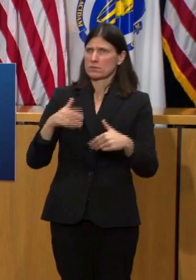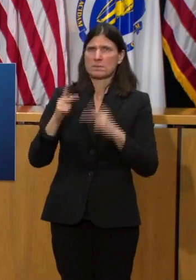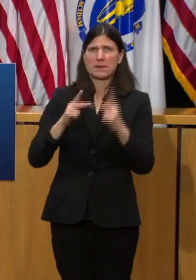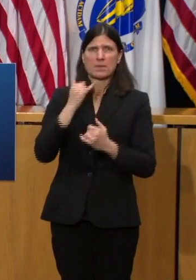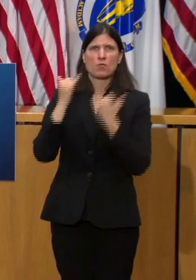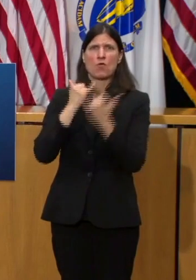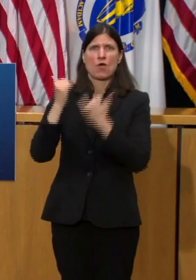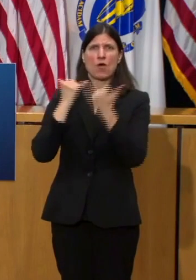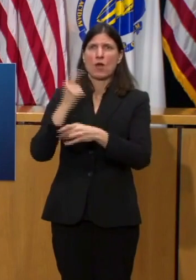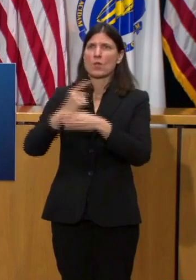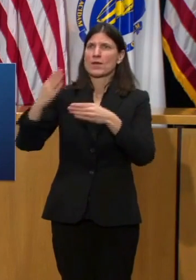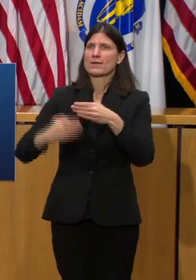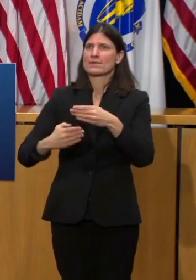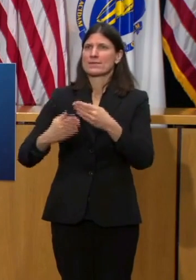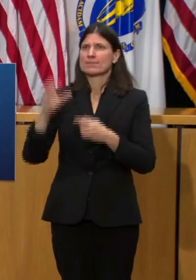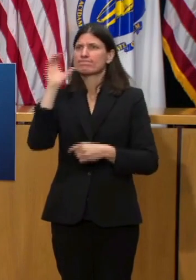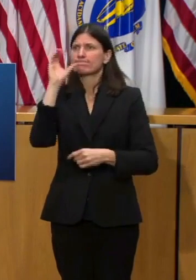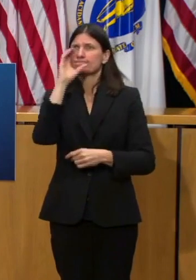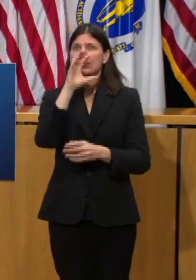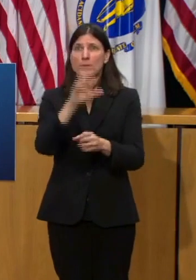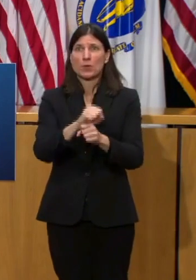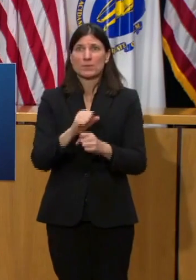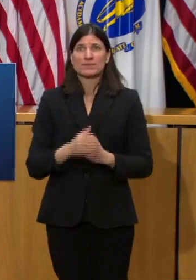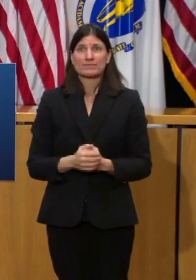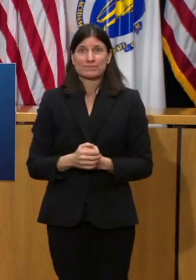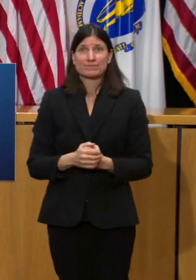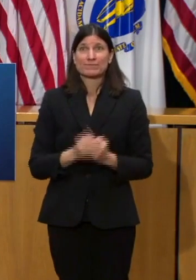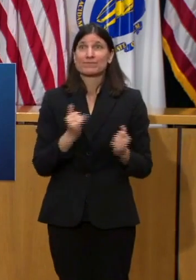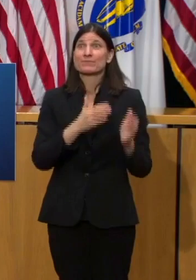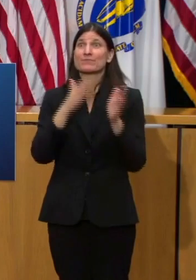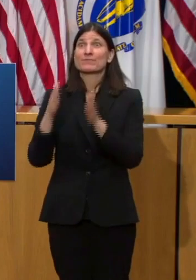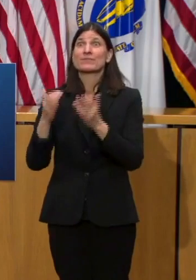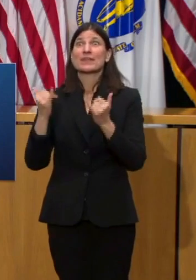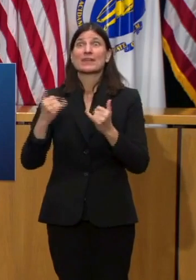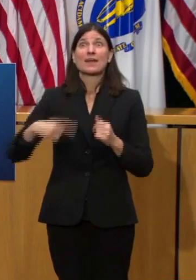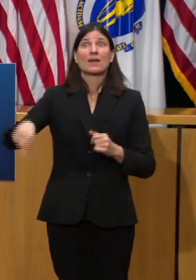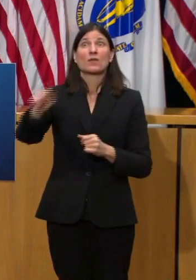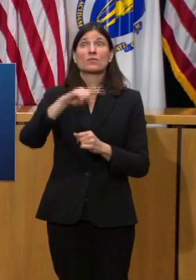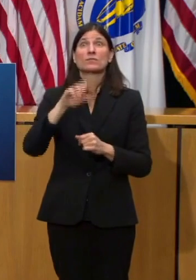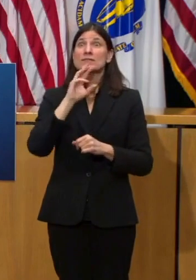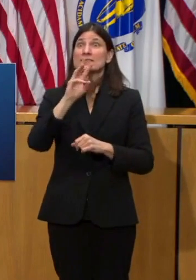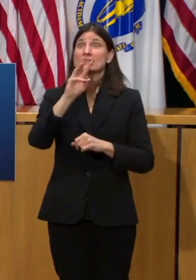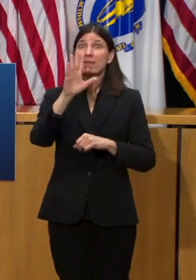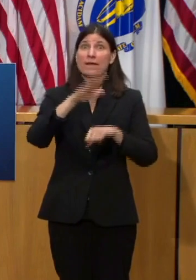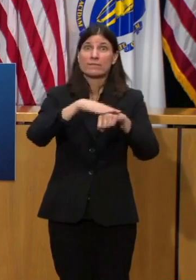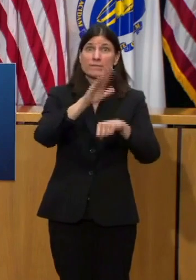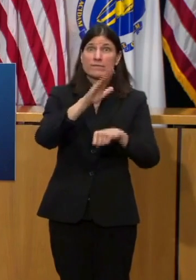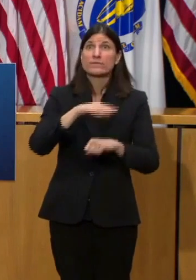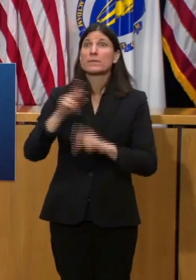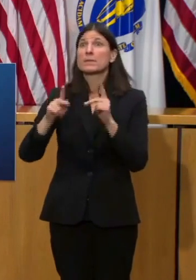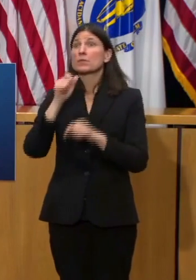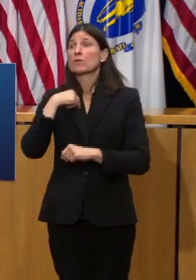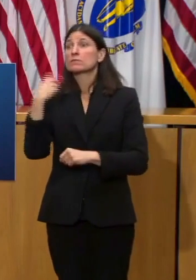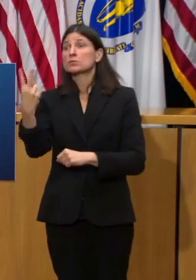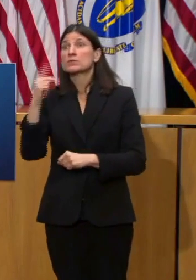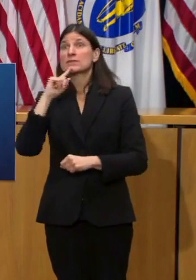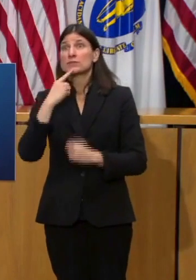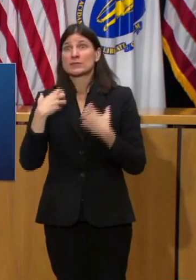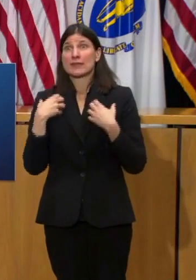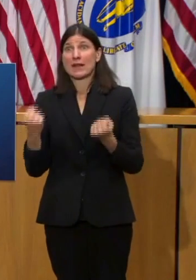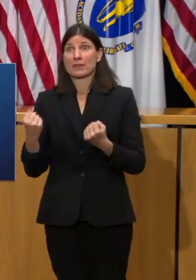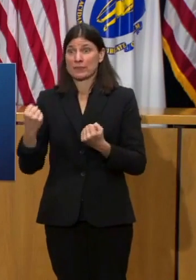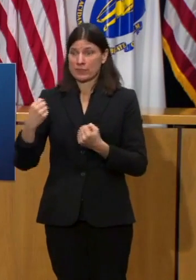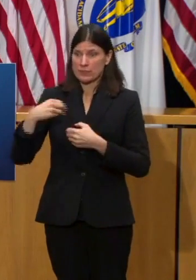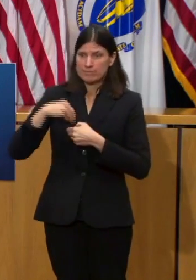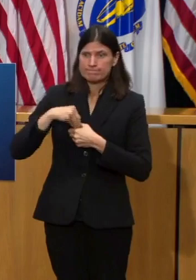COVID-19 vaccine scheduling resource line is available for any individual who's eligible who does not have access or the